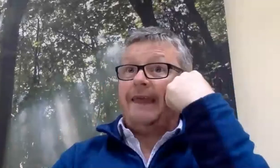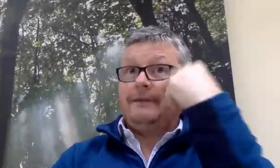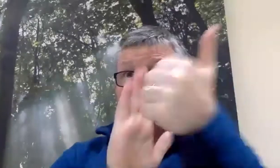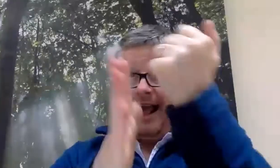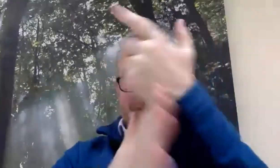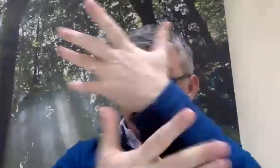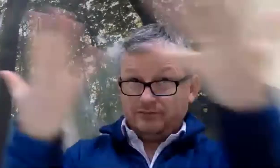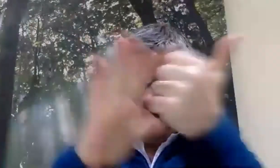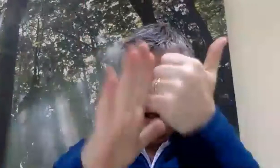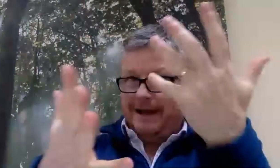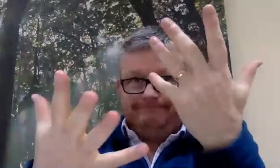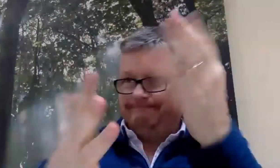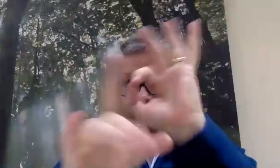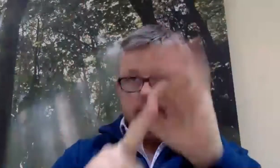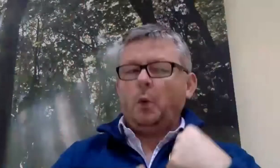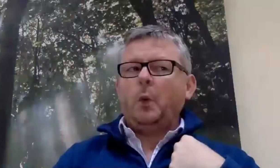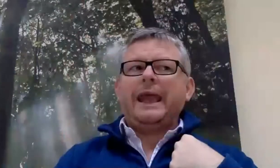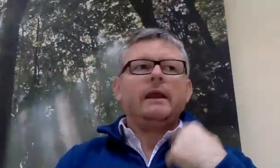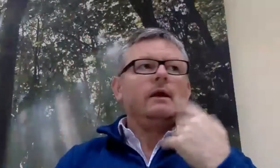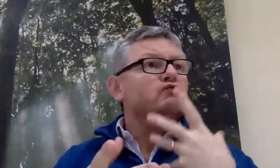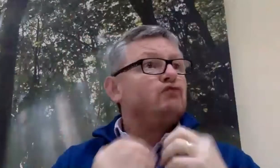terms of trying to get deaf people to apply, I mean,